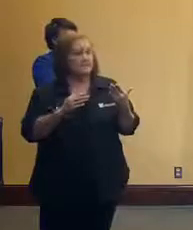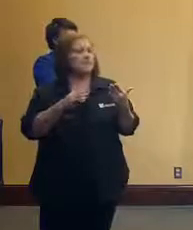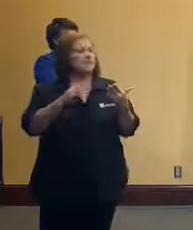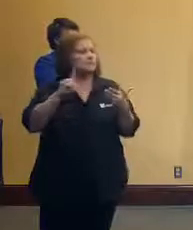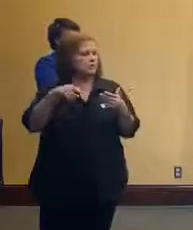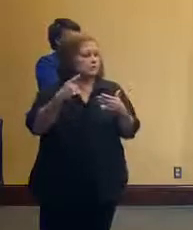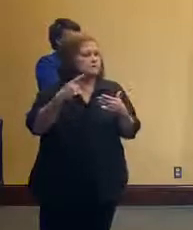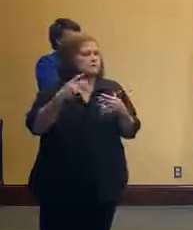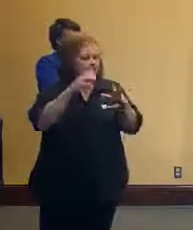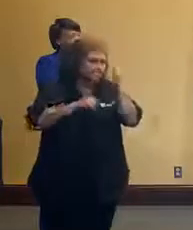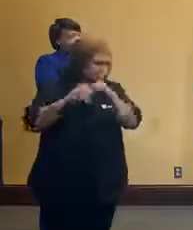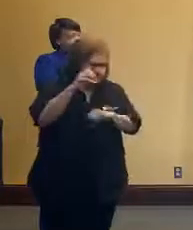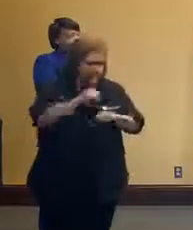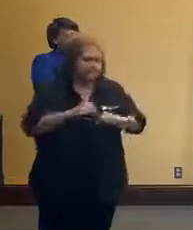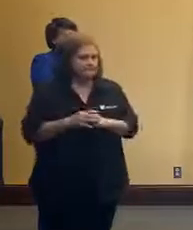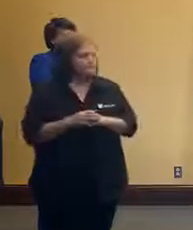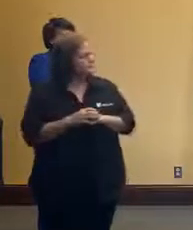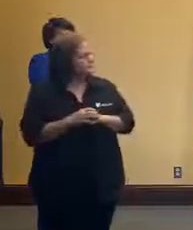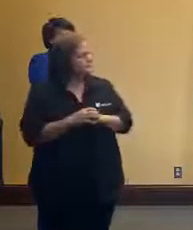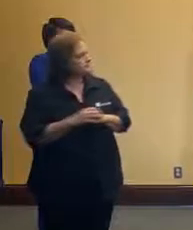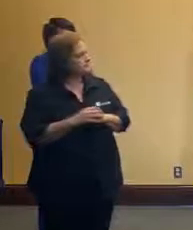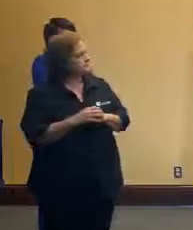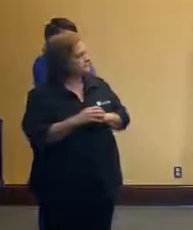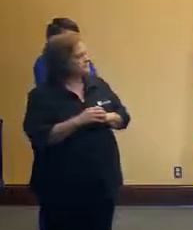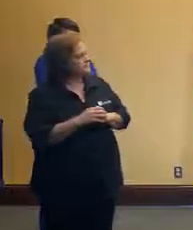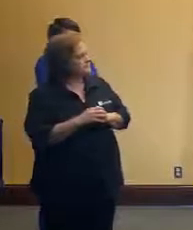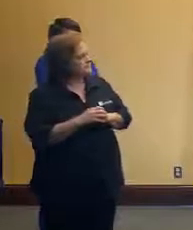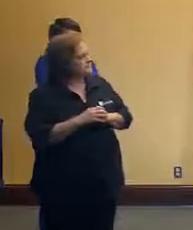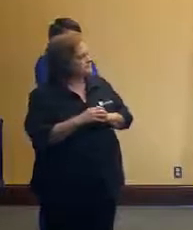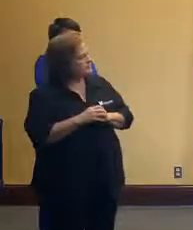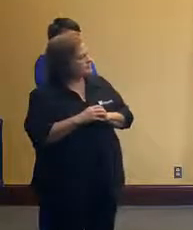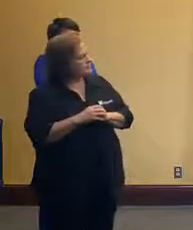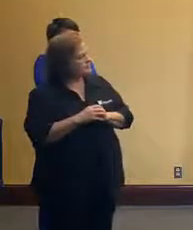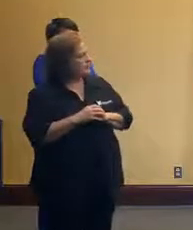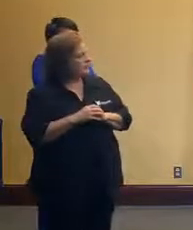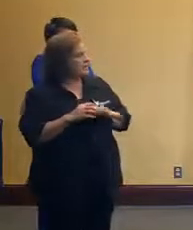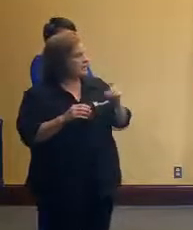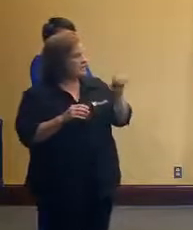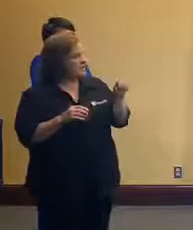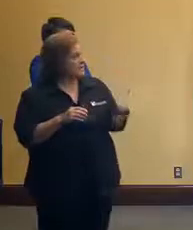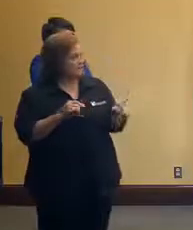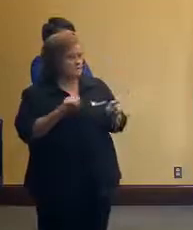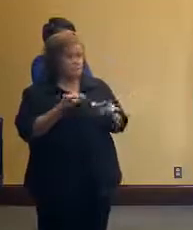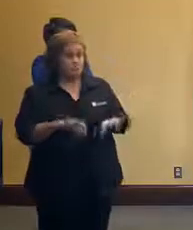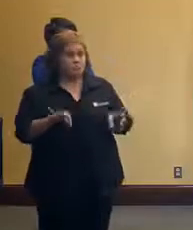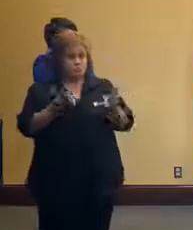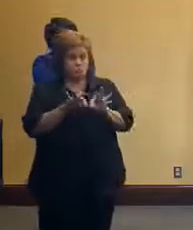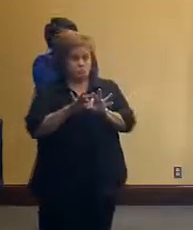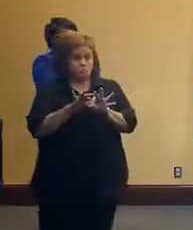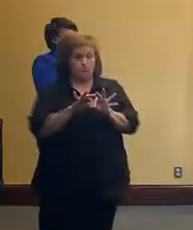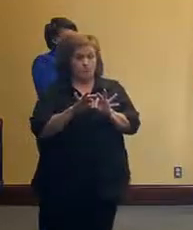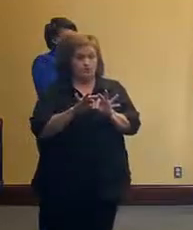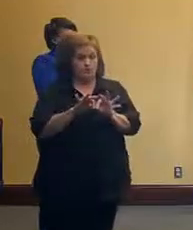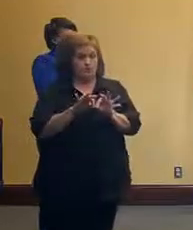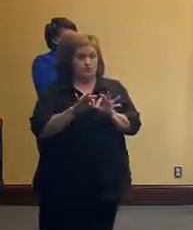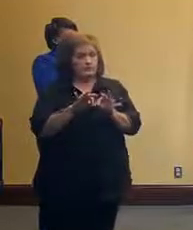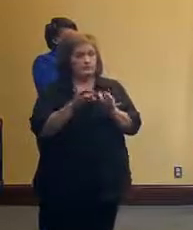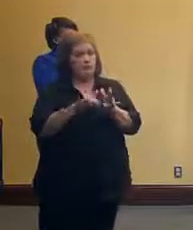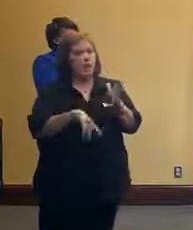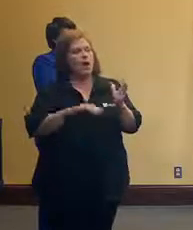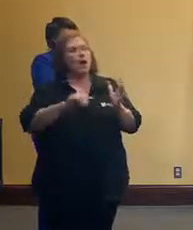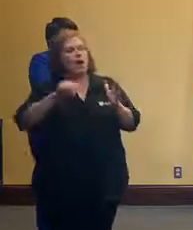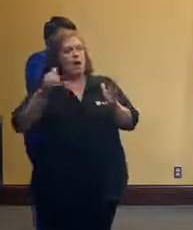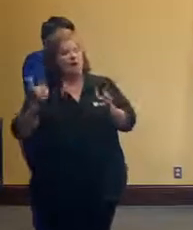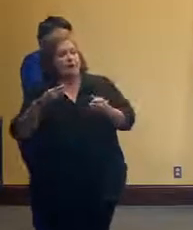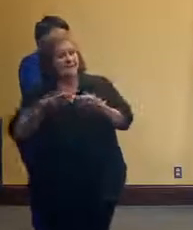hypothesis-based. We can go to the next slide. I thought this is important. This just sets a framework for what other